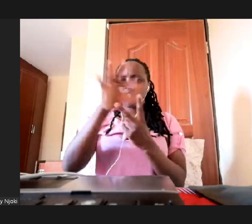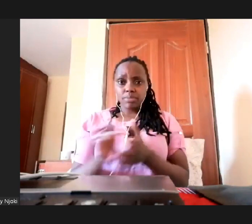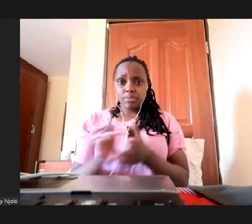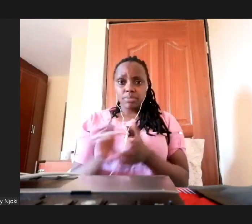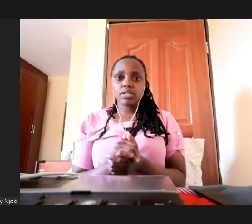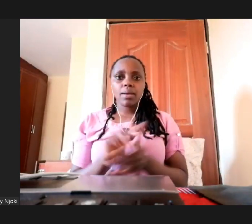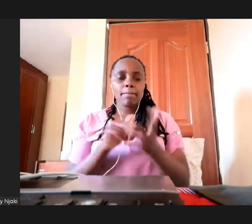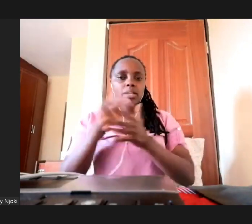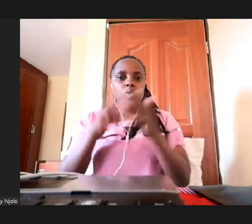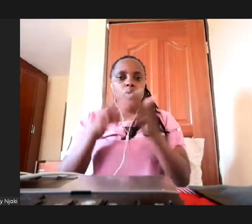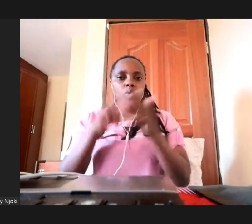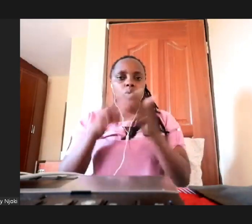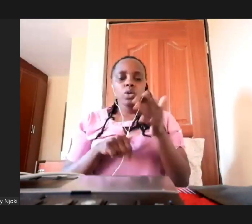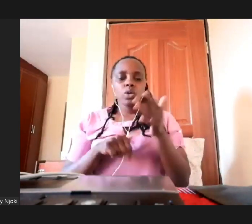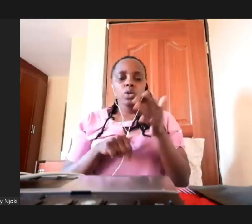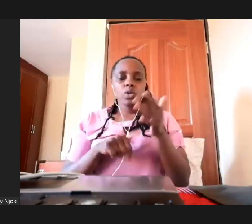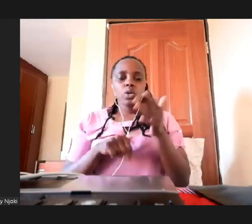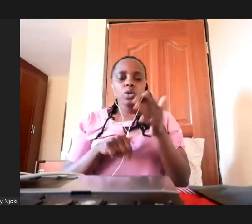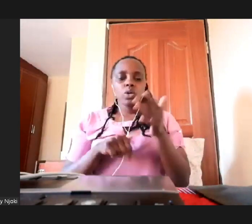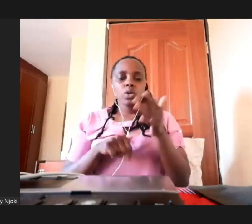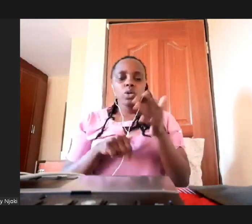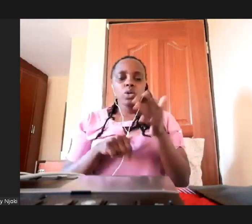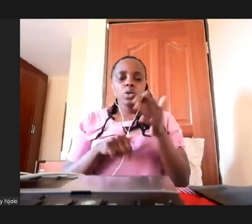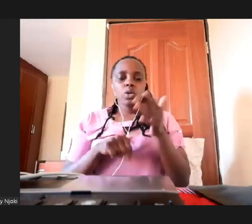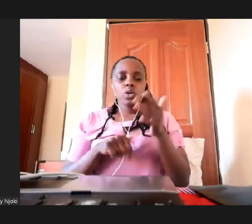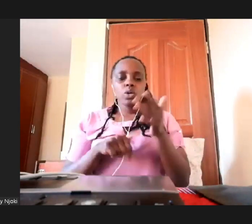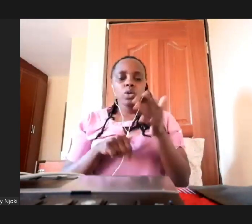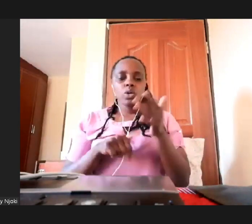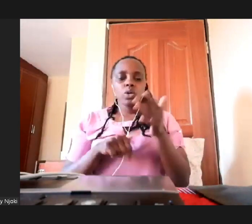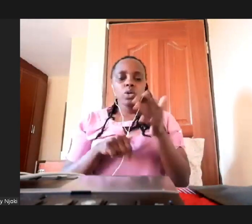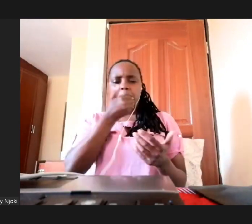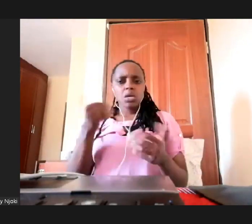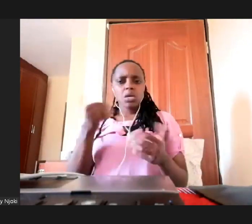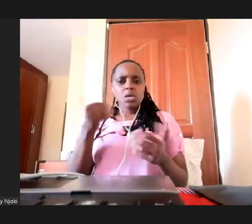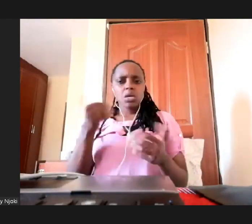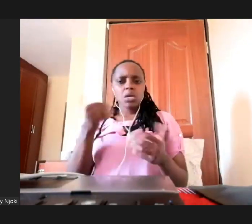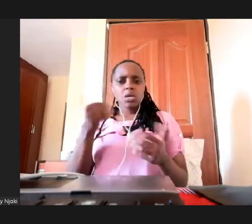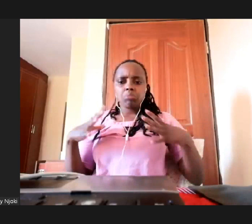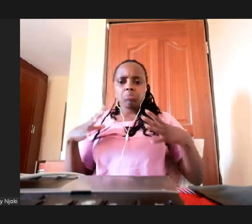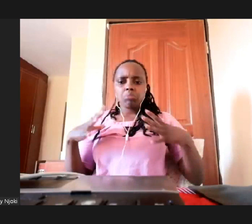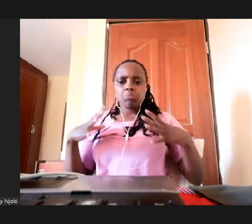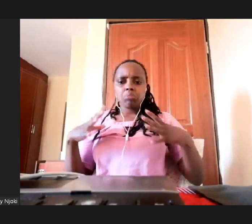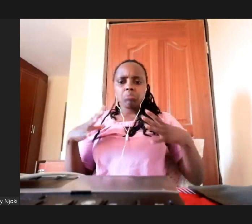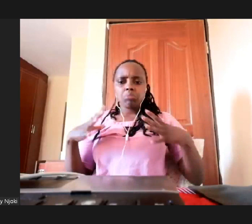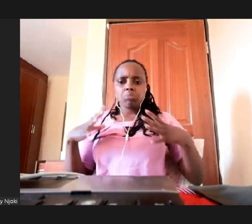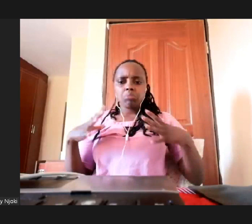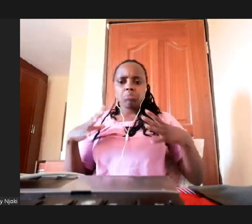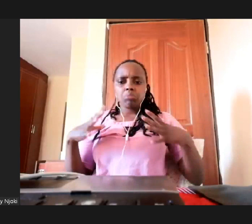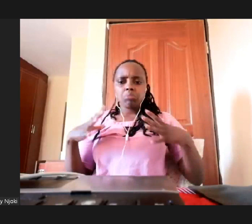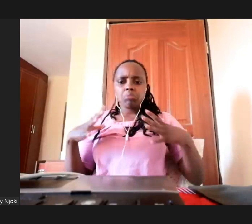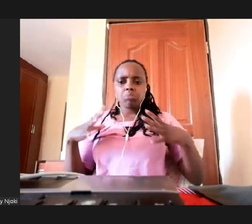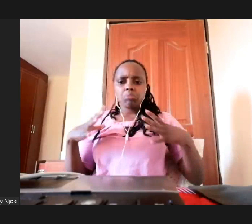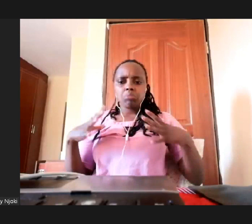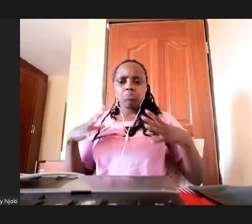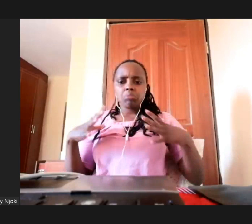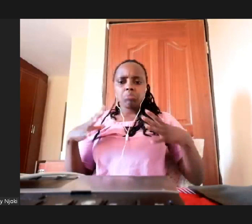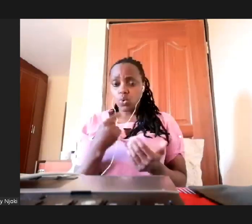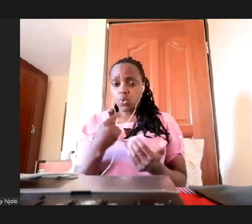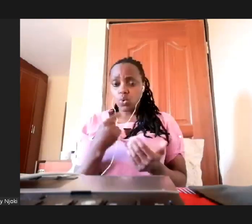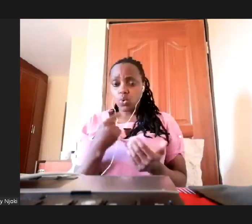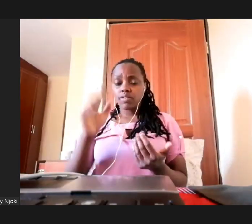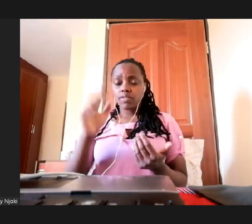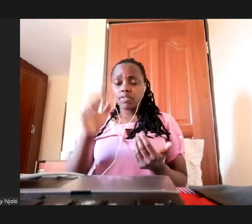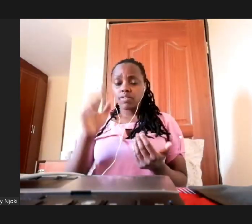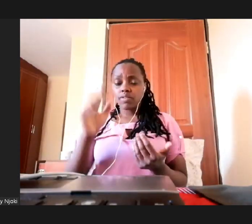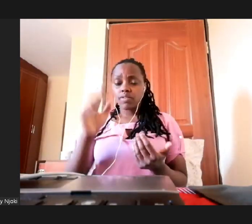report. So this time we thought, okay, let's get the voices of the children who are